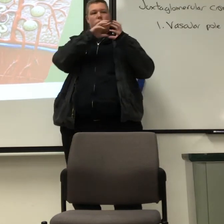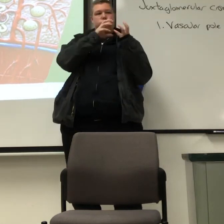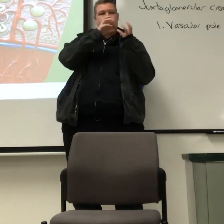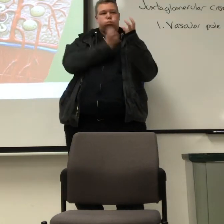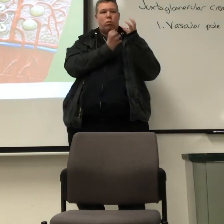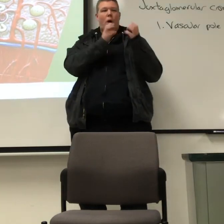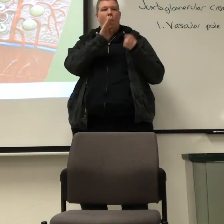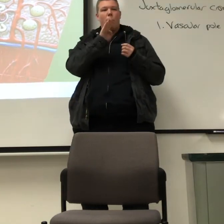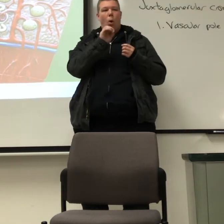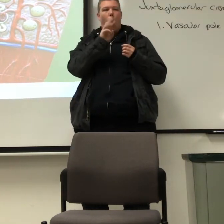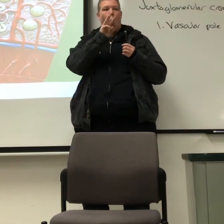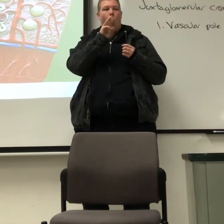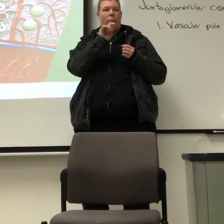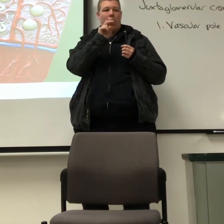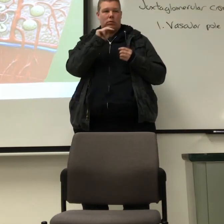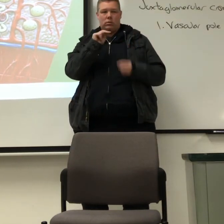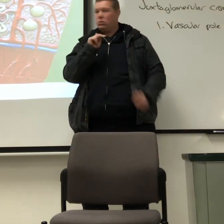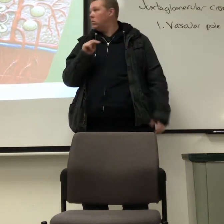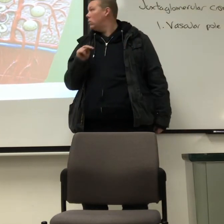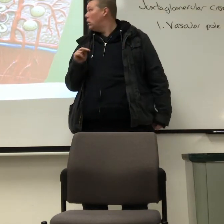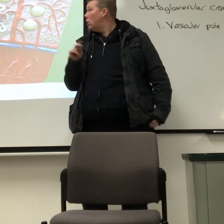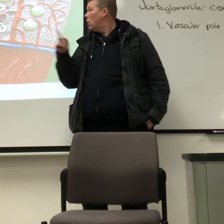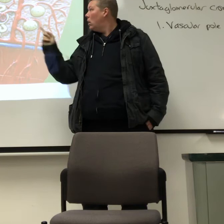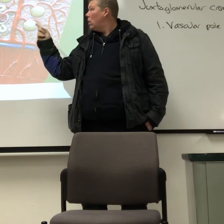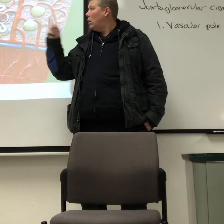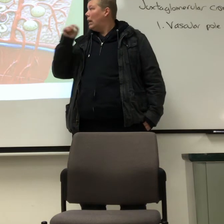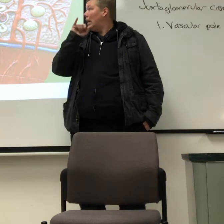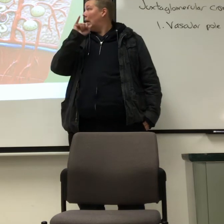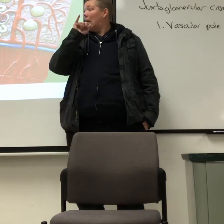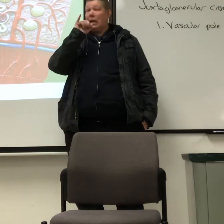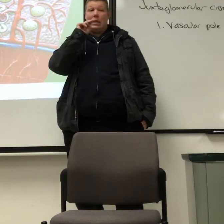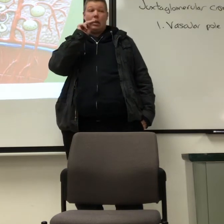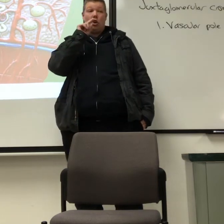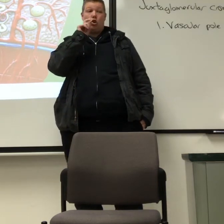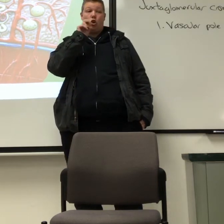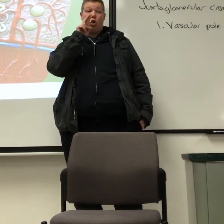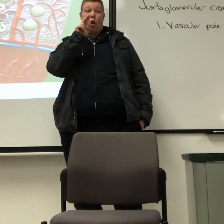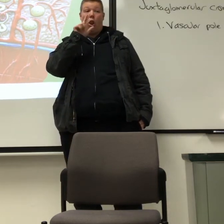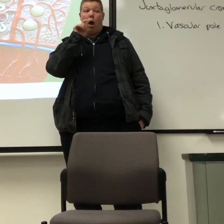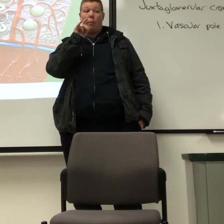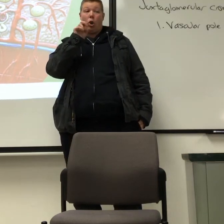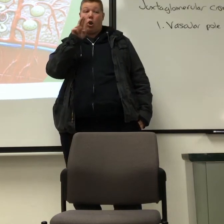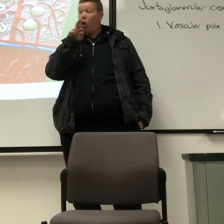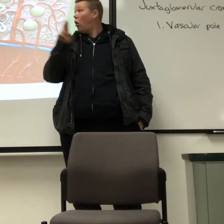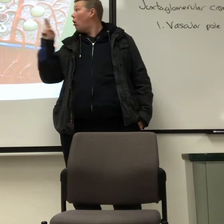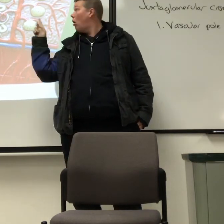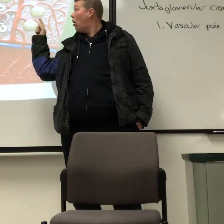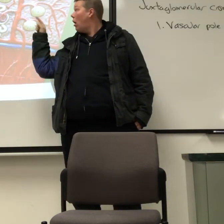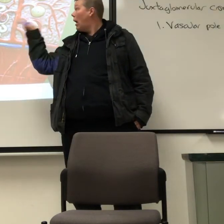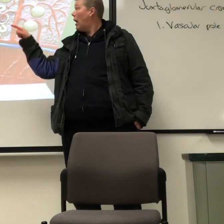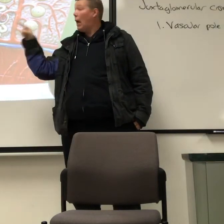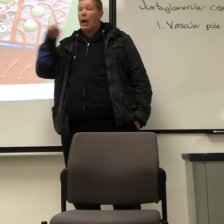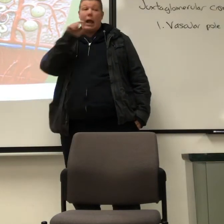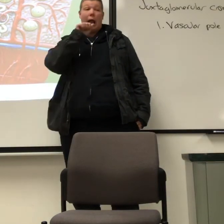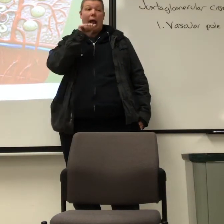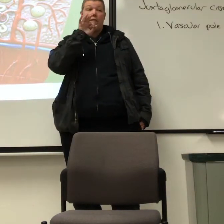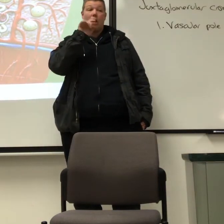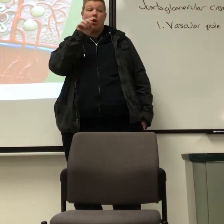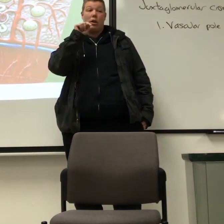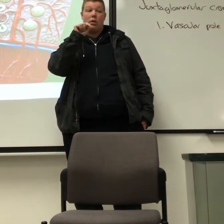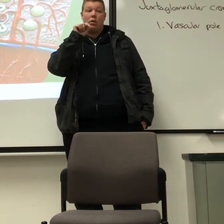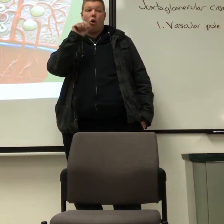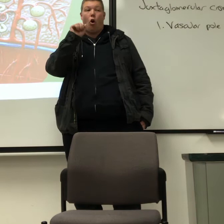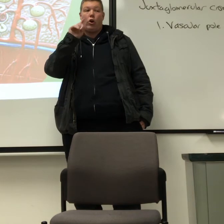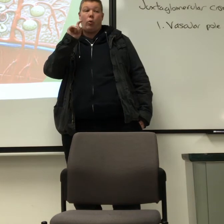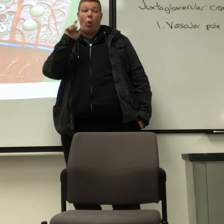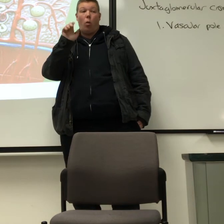follow my interlobular artery, if I follow it in this way, that's the afferent arteriole. You filter